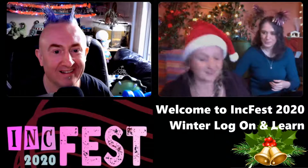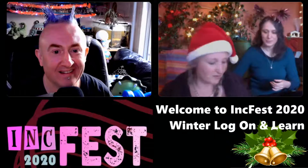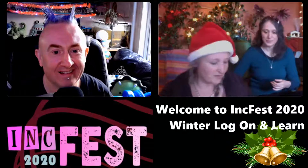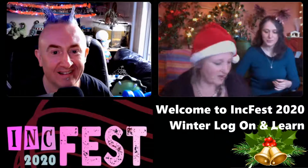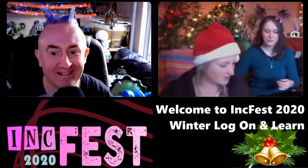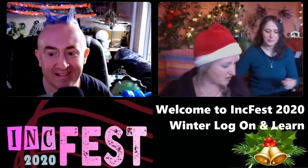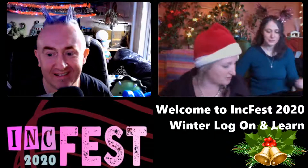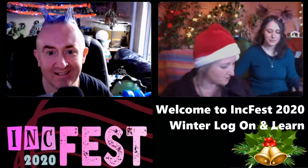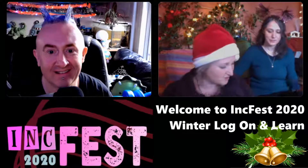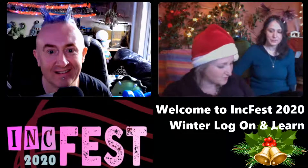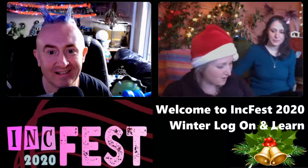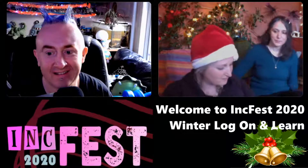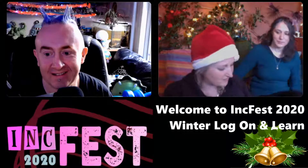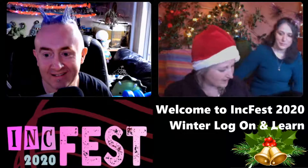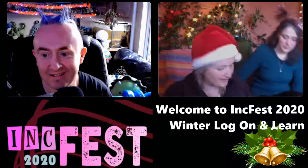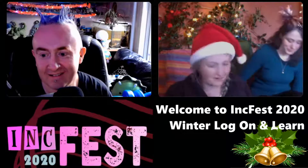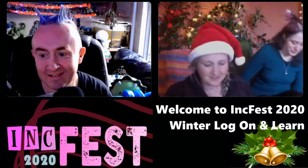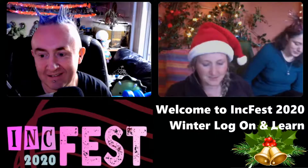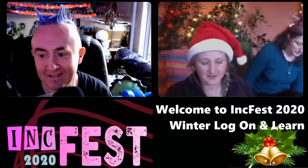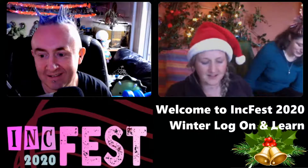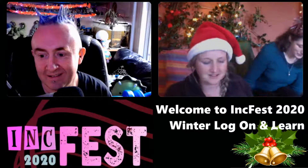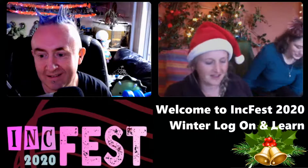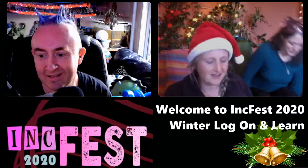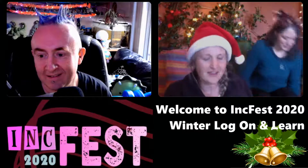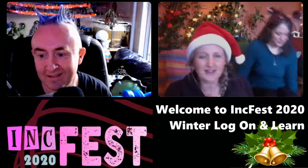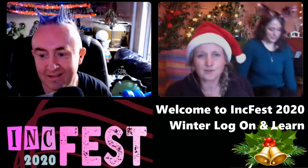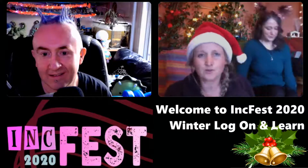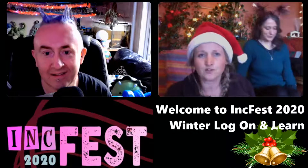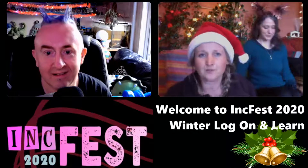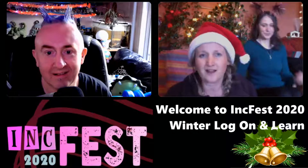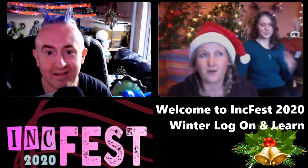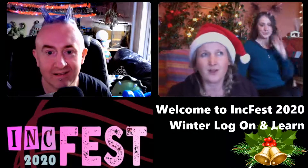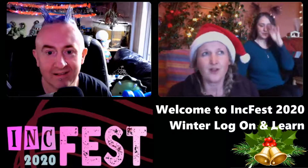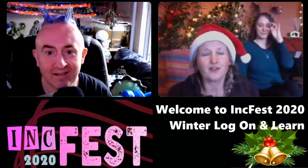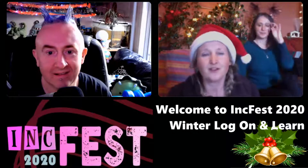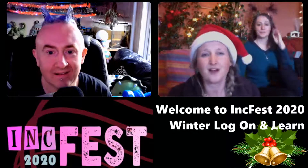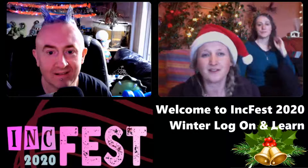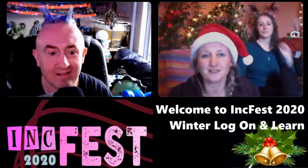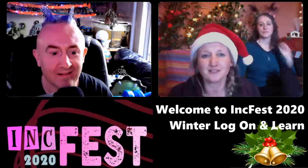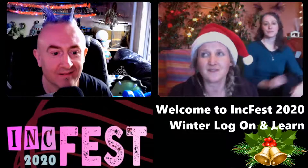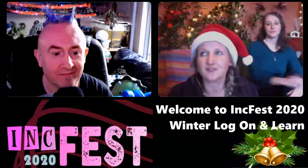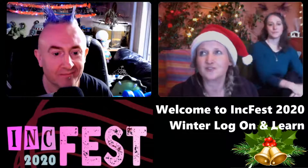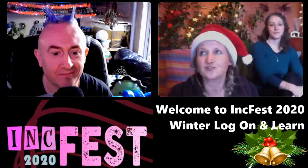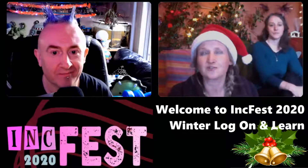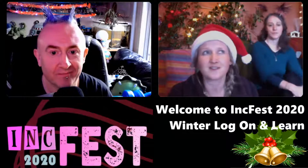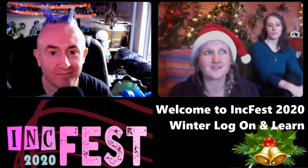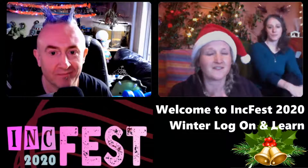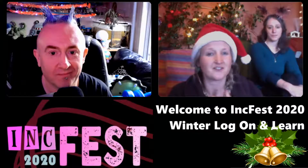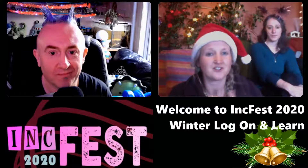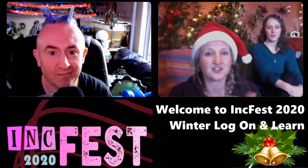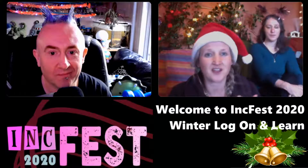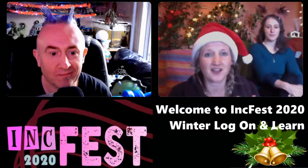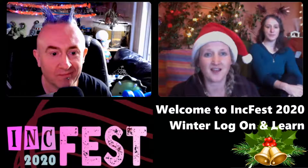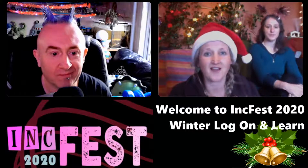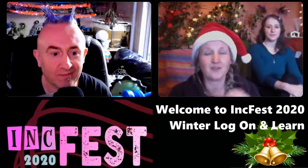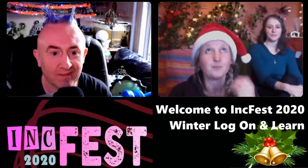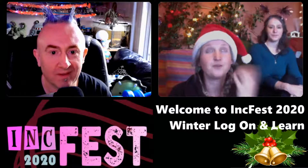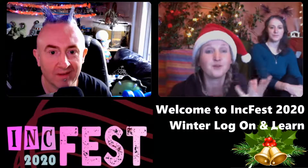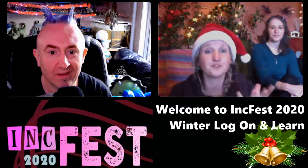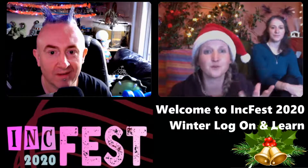that I chose because what I really liked about it is that it talked about the lights in the streets and the cheer and the beautiful